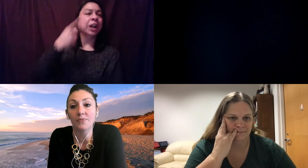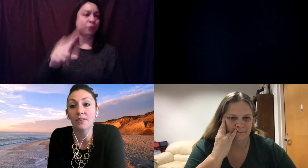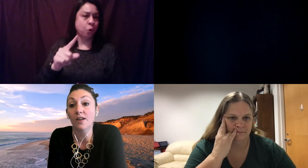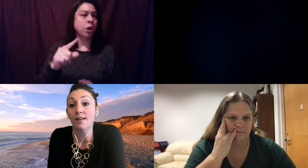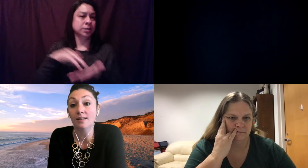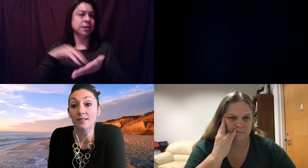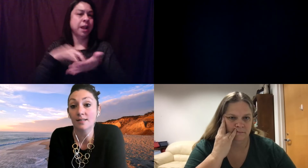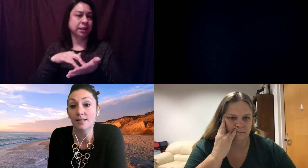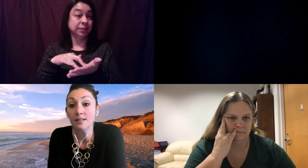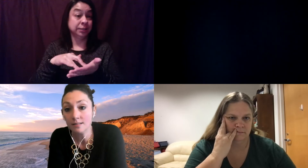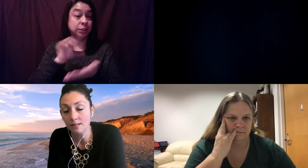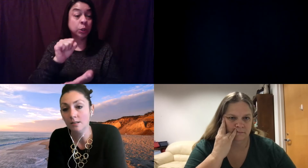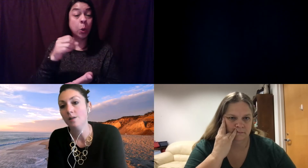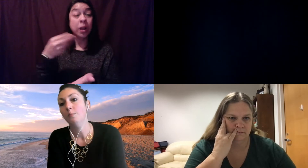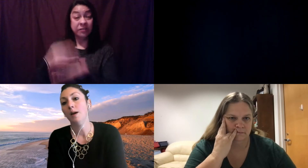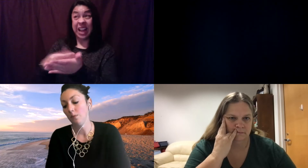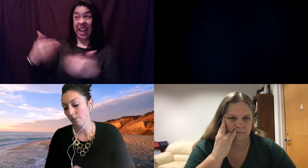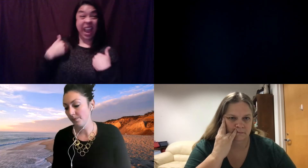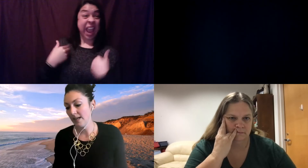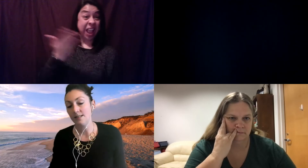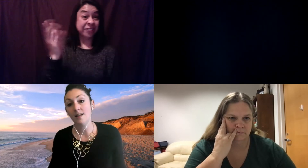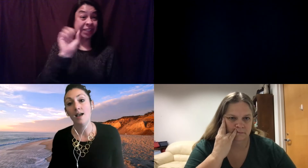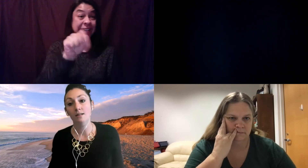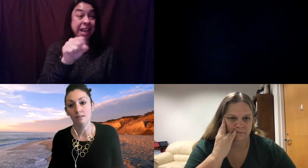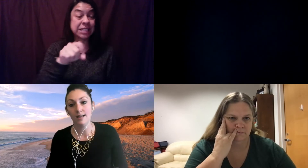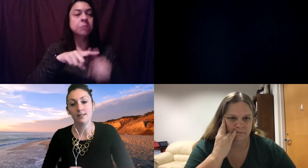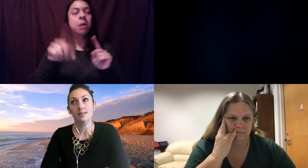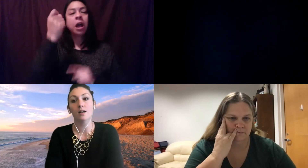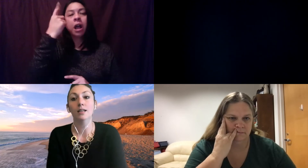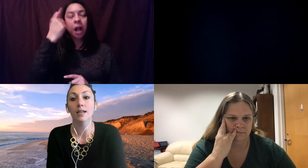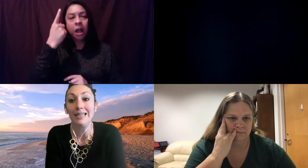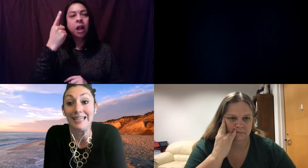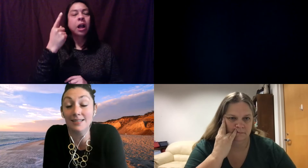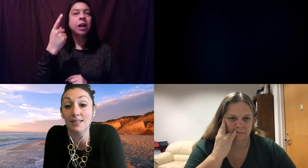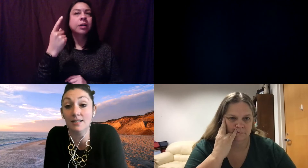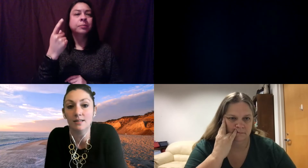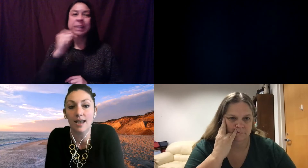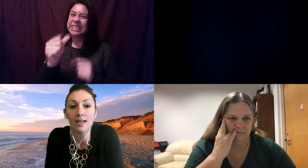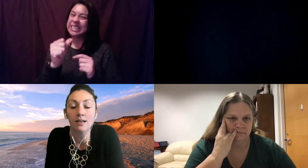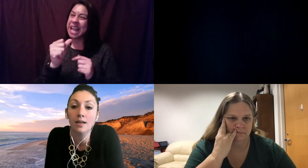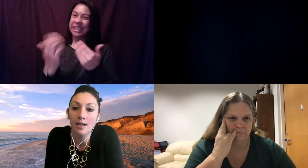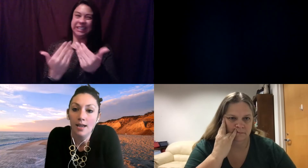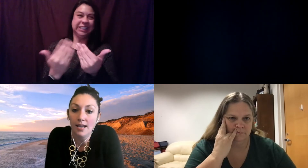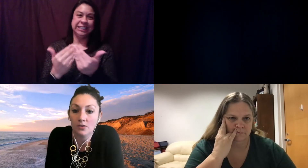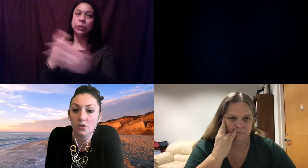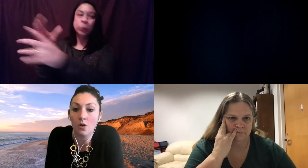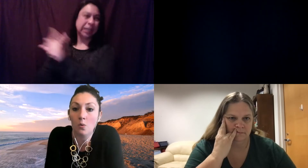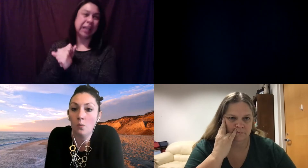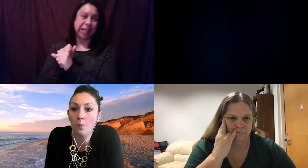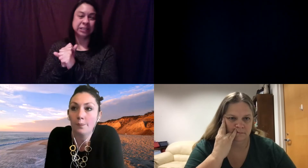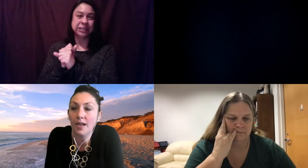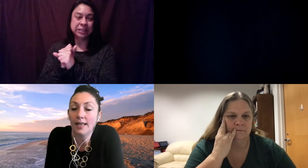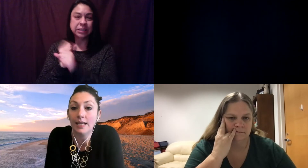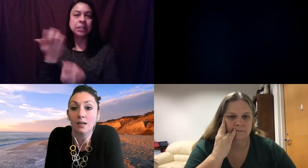So the funding does exist, but it's not necessarily easy to get. And